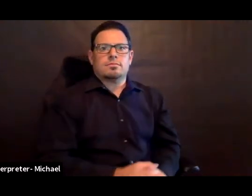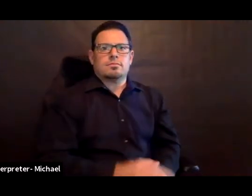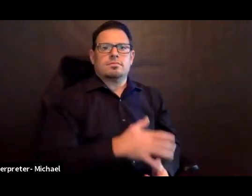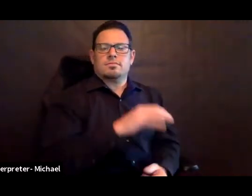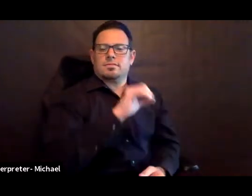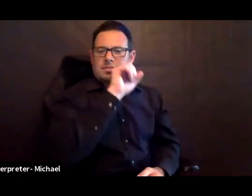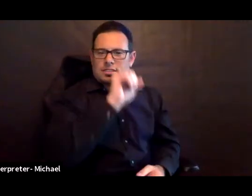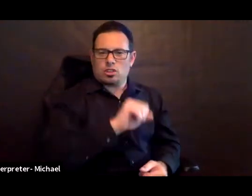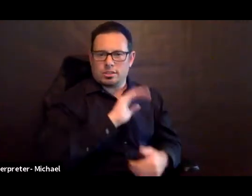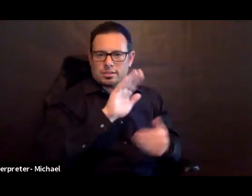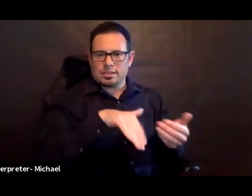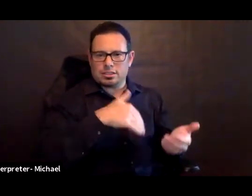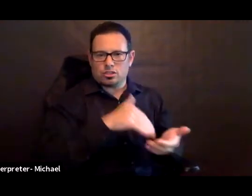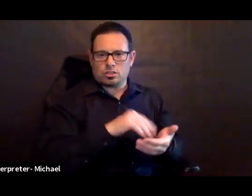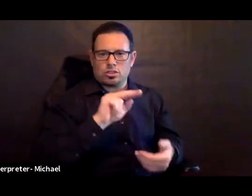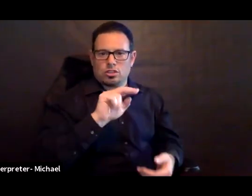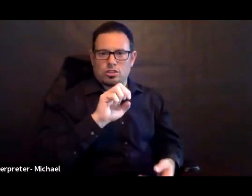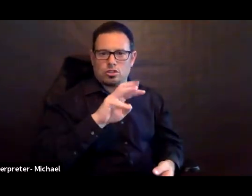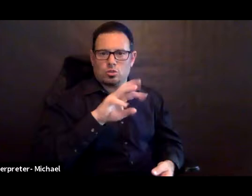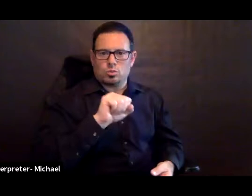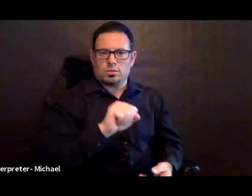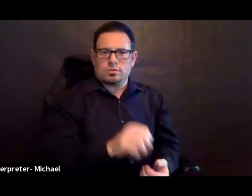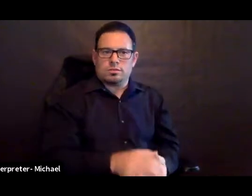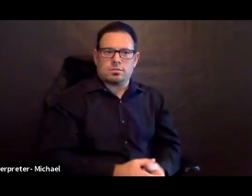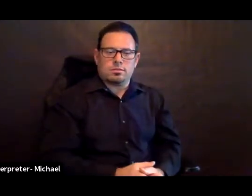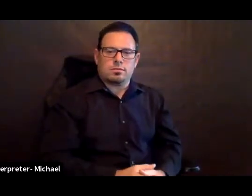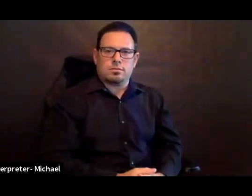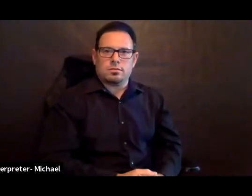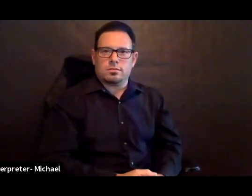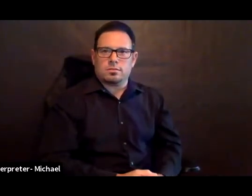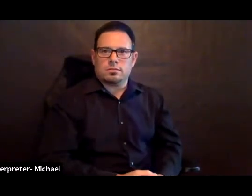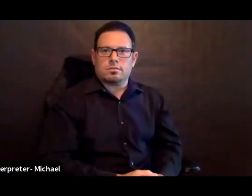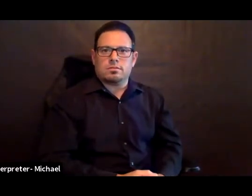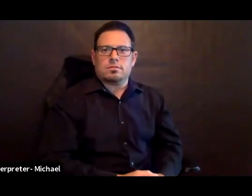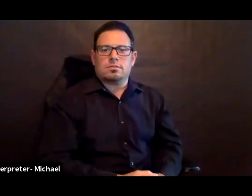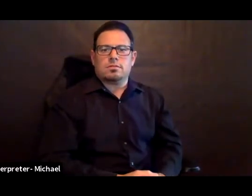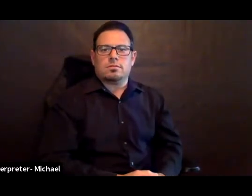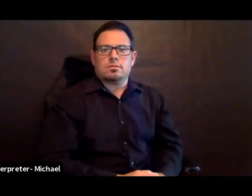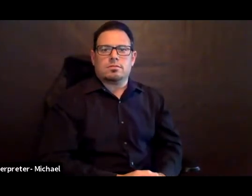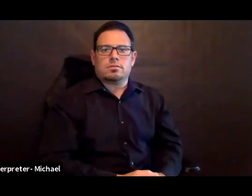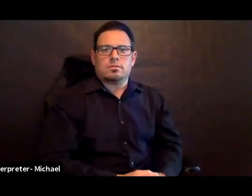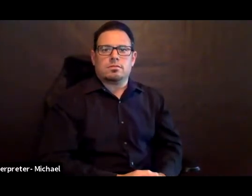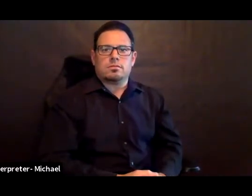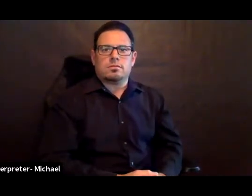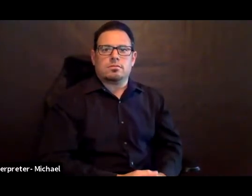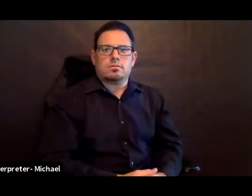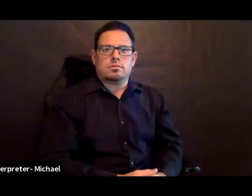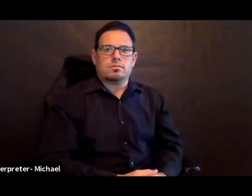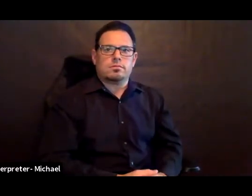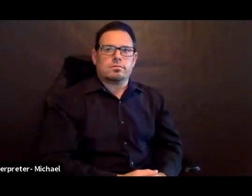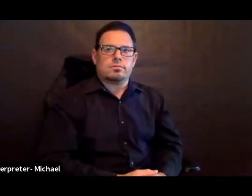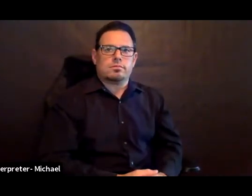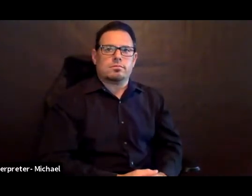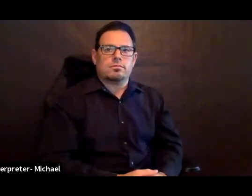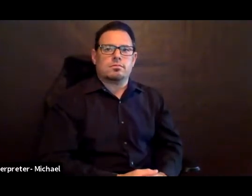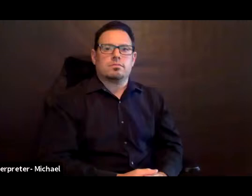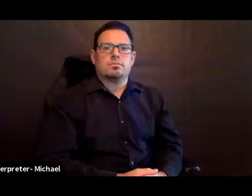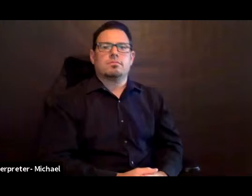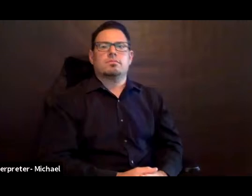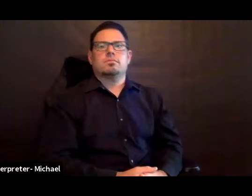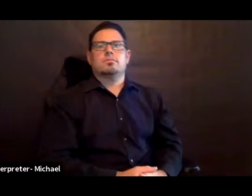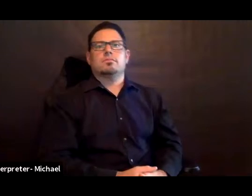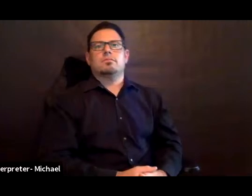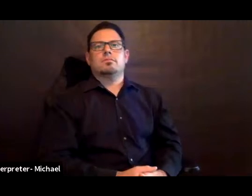Thank you, and thank you for taking my call. I guess one of my main questions is, out of the 3,086 breakthrough cases